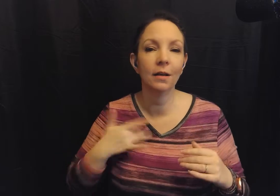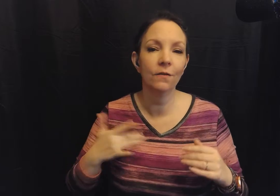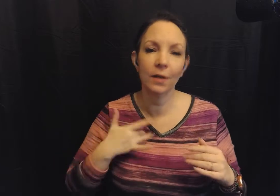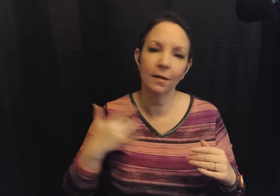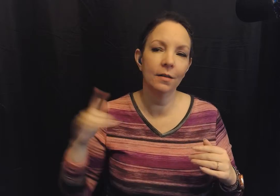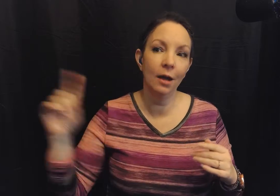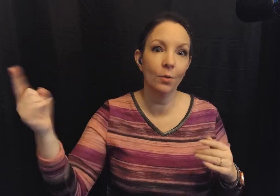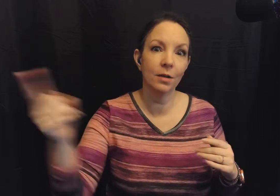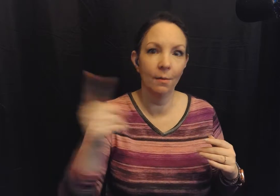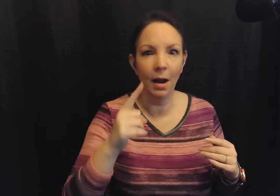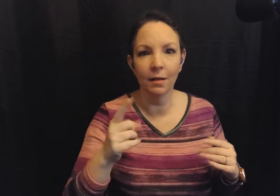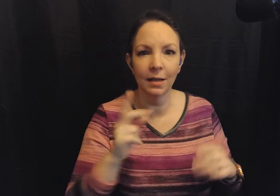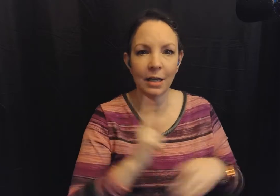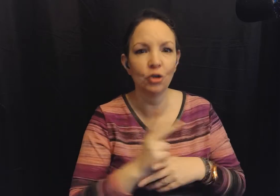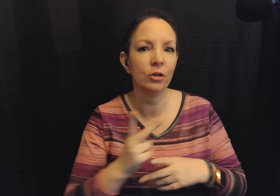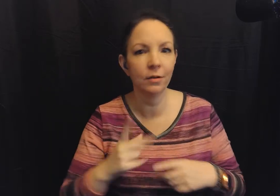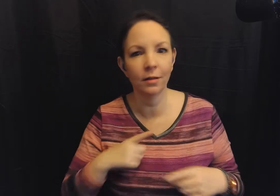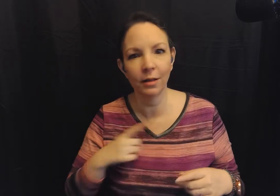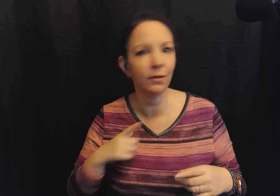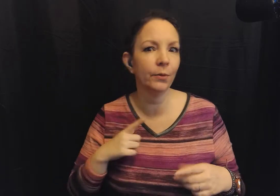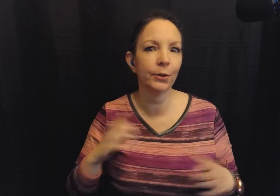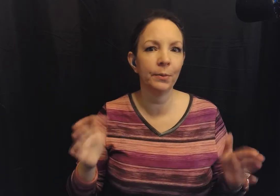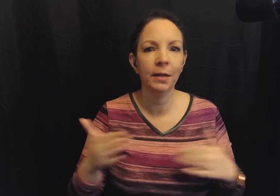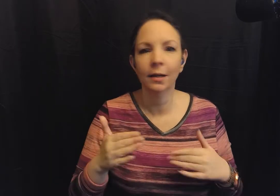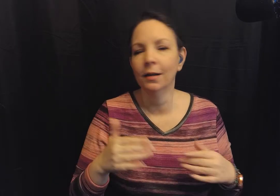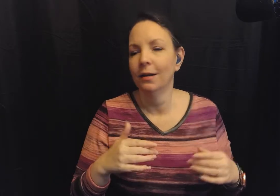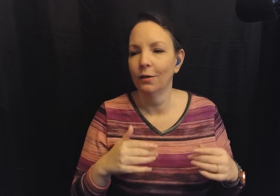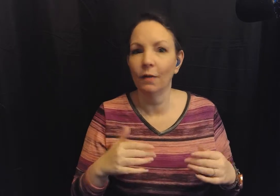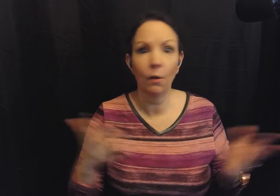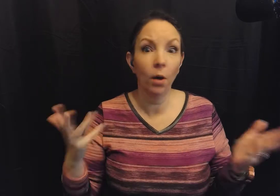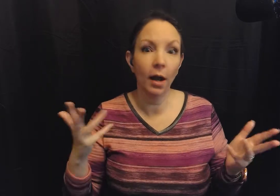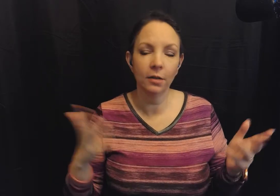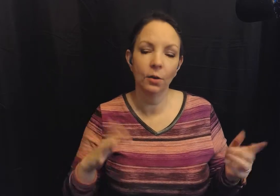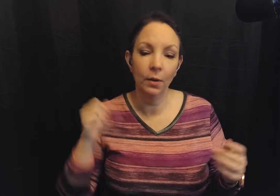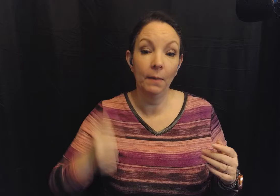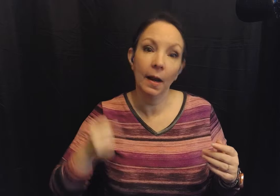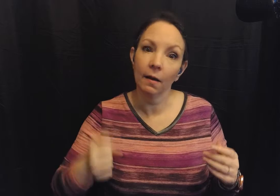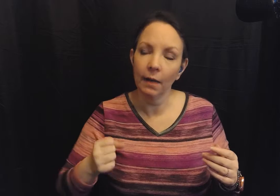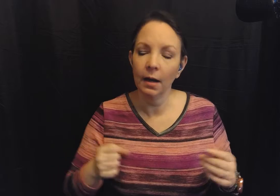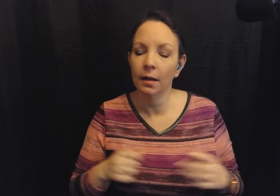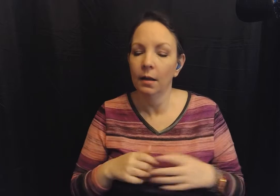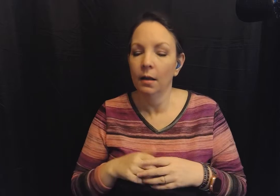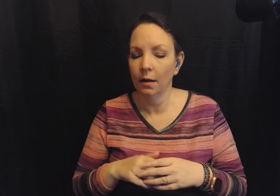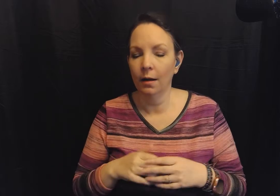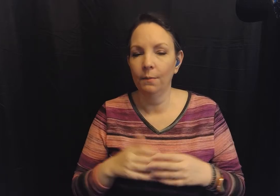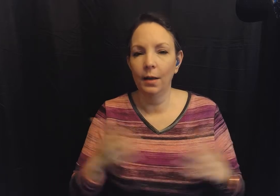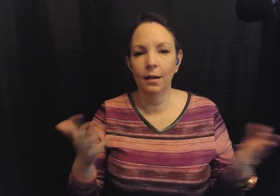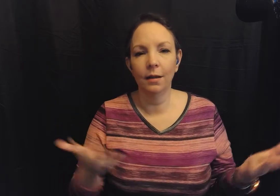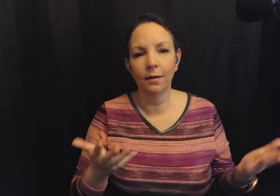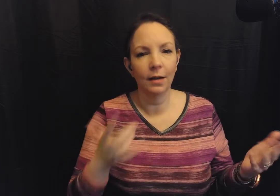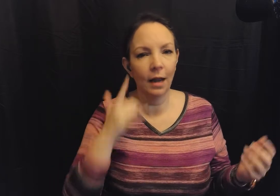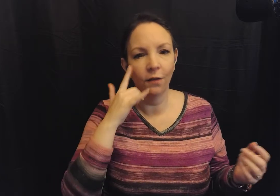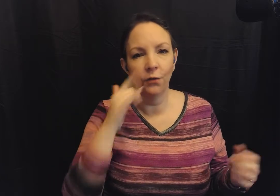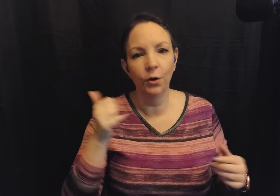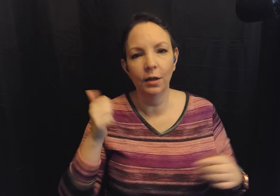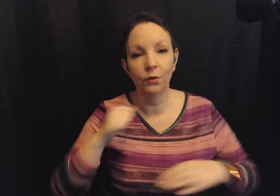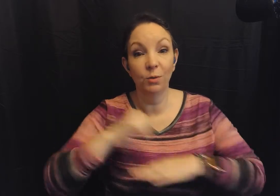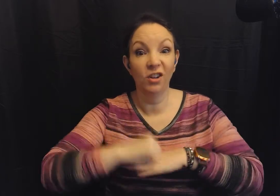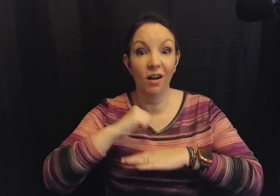it. They always come out of the kitchen to the living room. And we're like, what? So we bang on that. But here in California, we're mostly